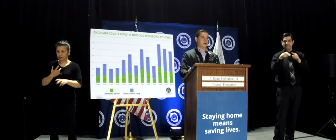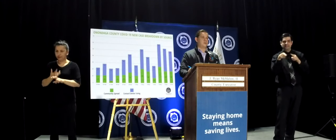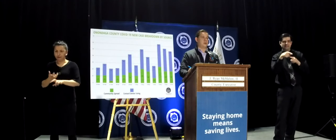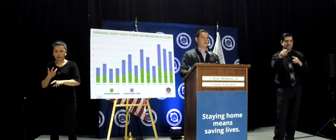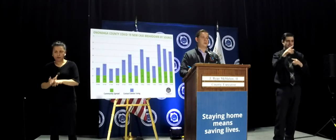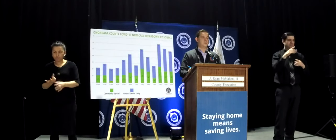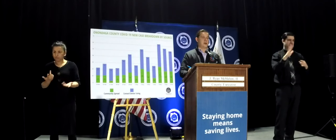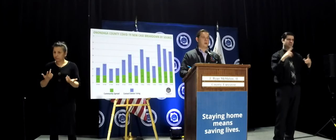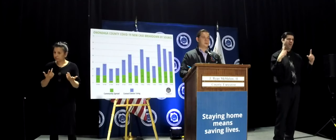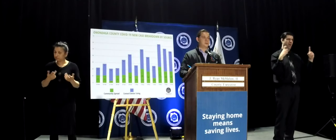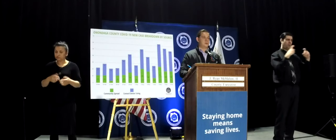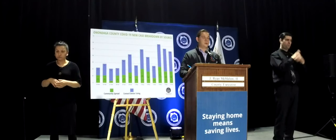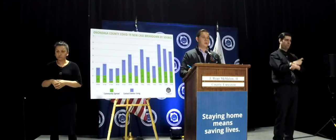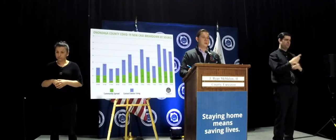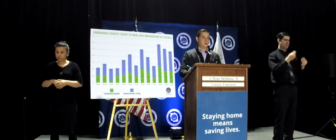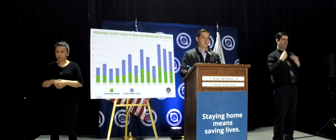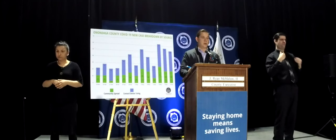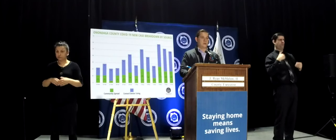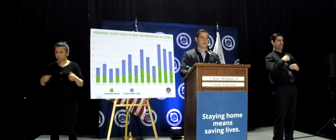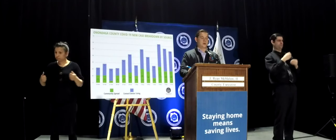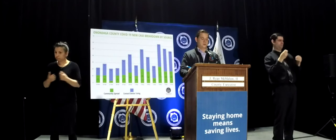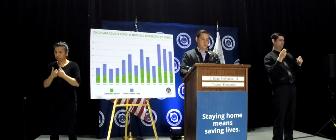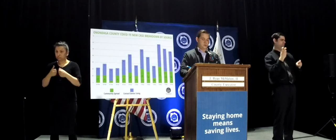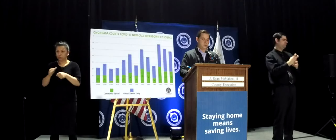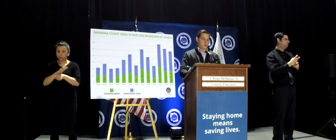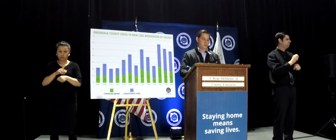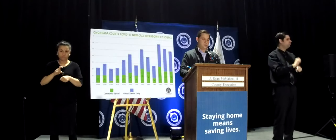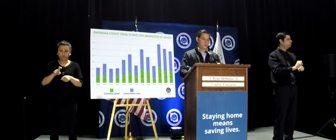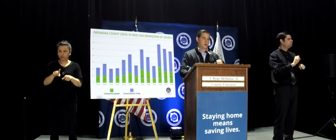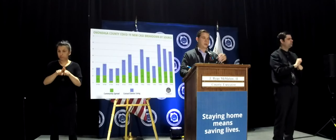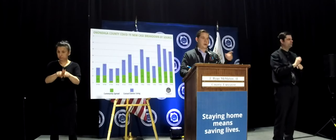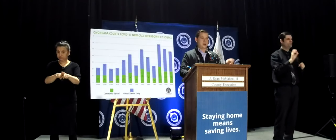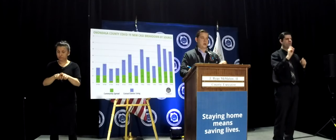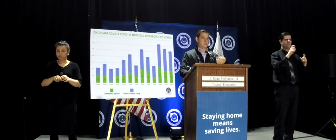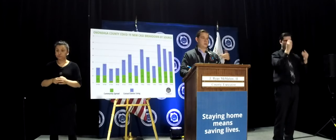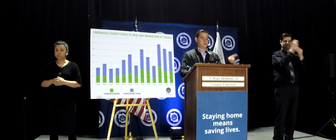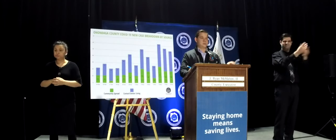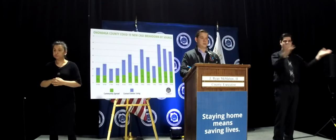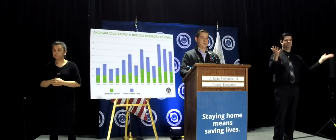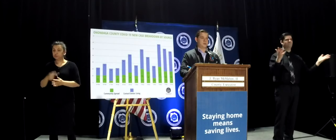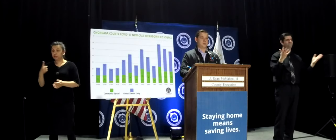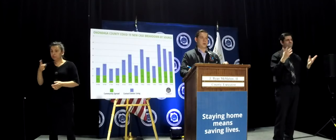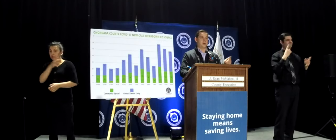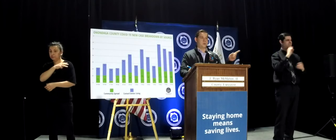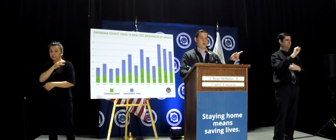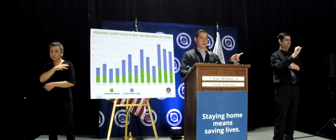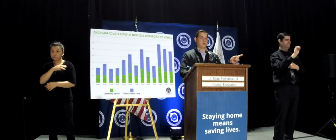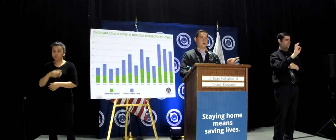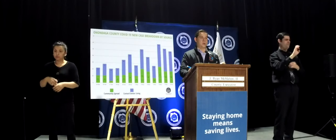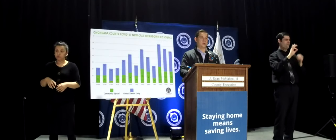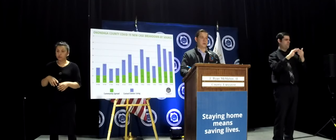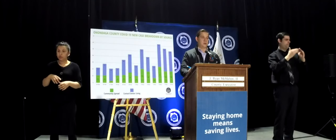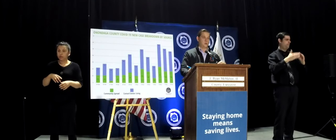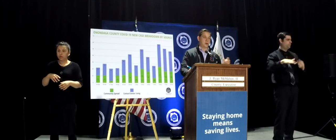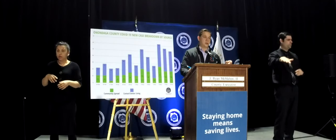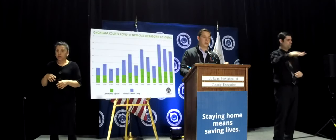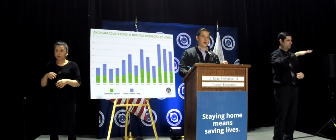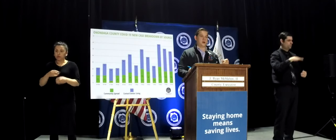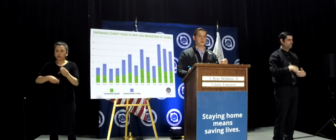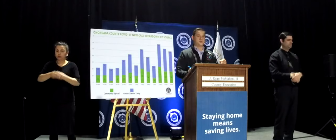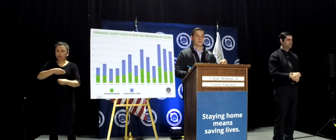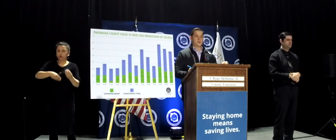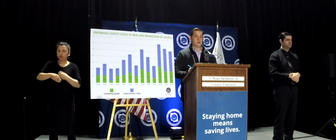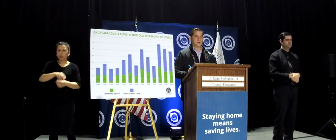challenge in our fight versus the virus. You could have one individual who was running their errands because they were probably working all week, running